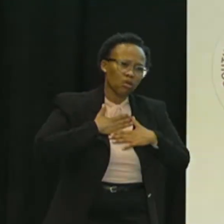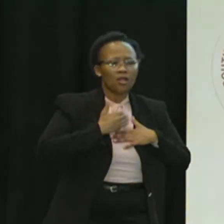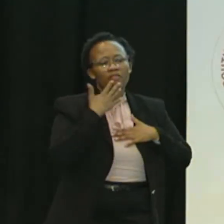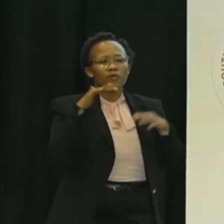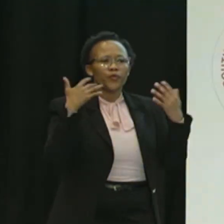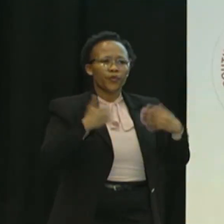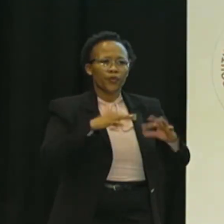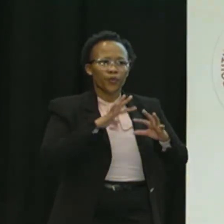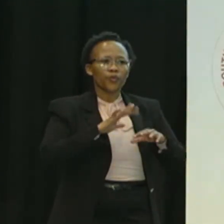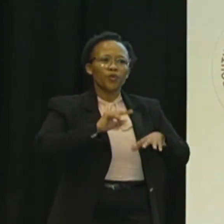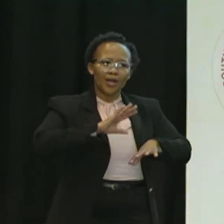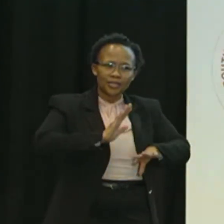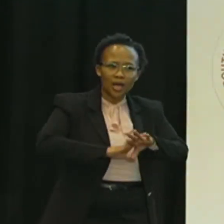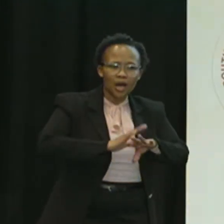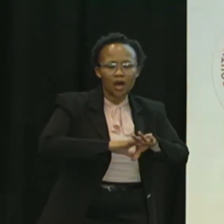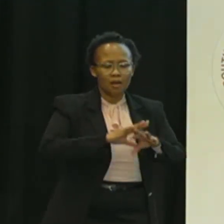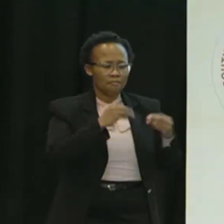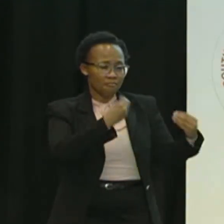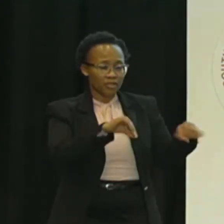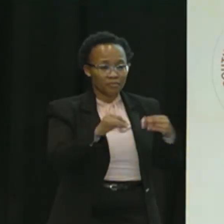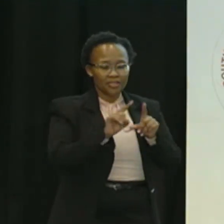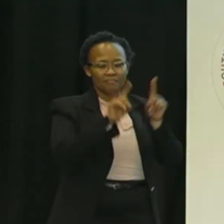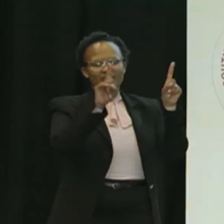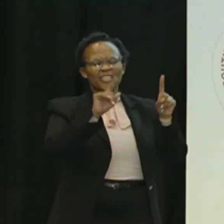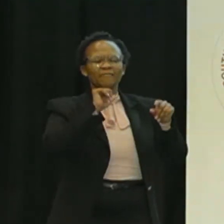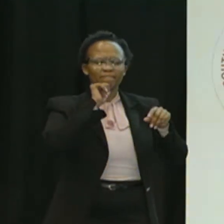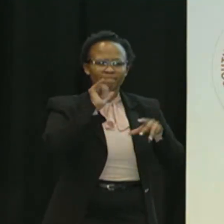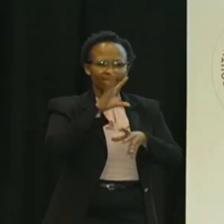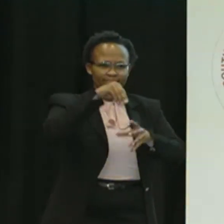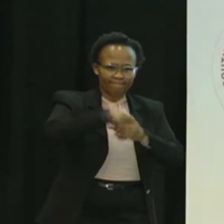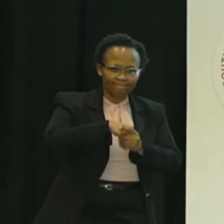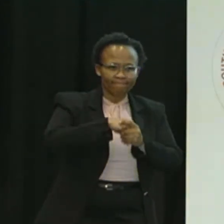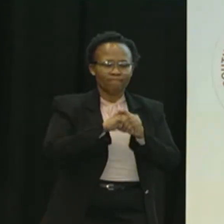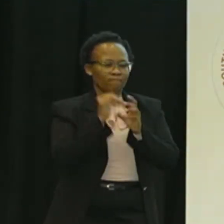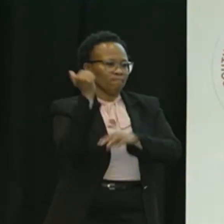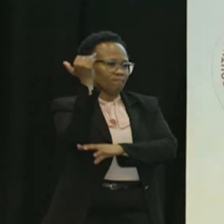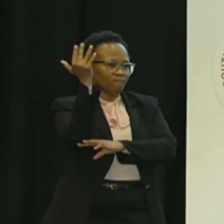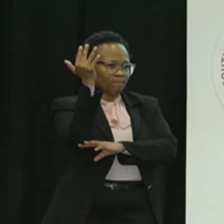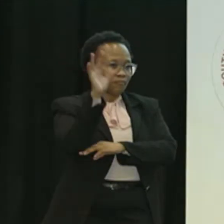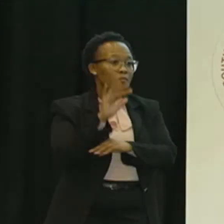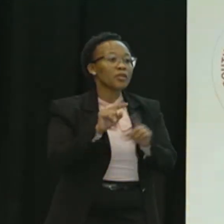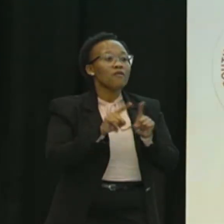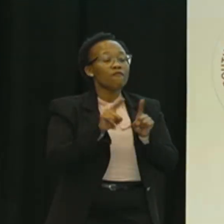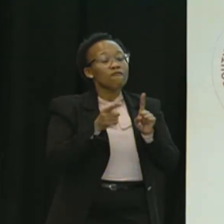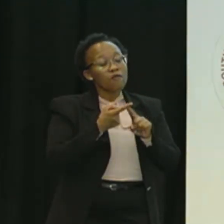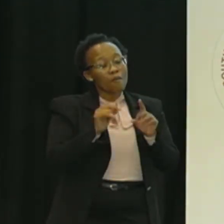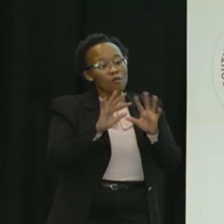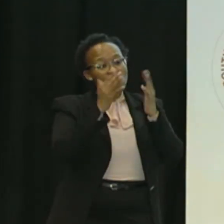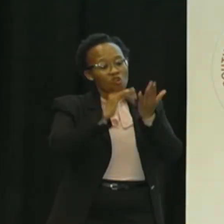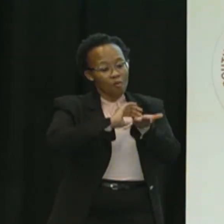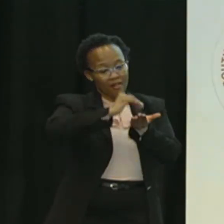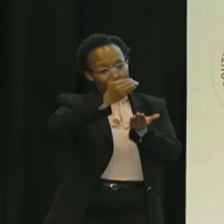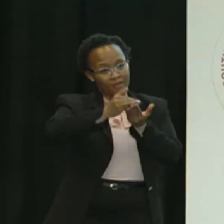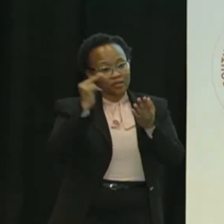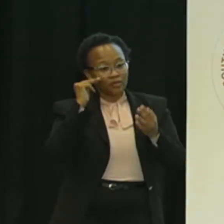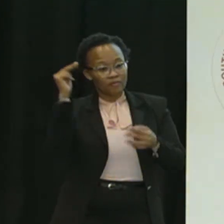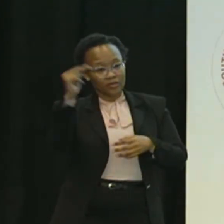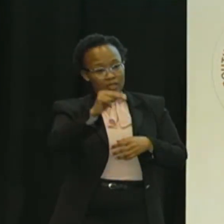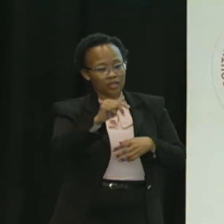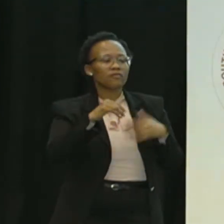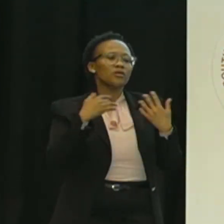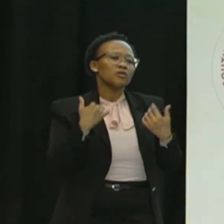us, but also to give us some of the key things that from a Global Fund perspective, you would be looking forward to